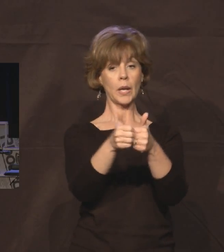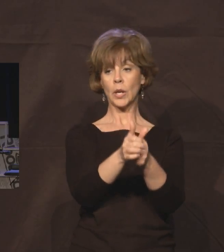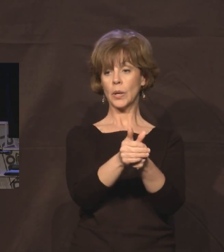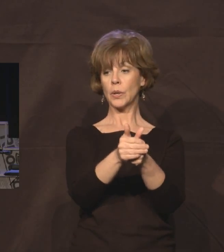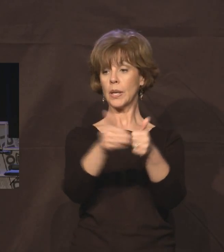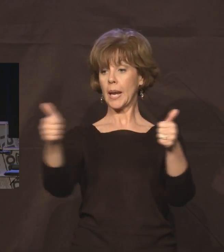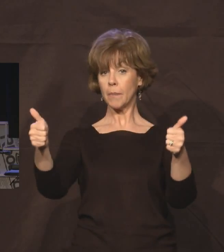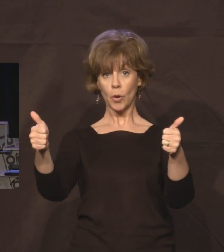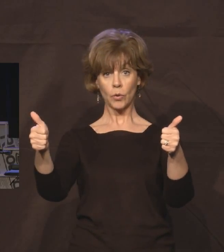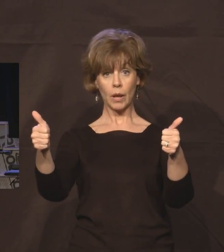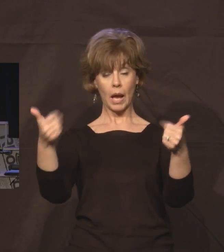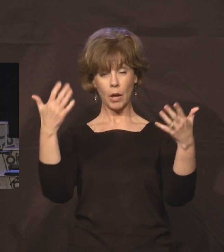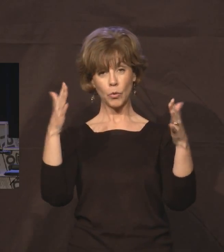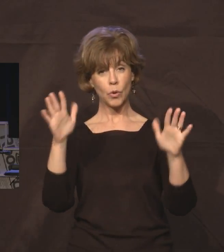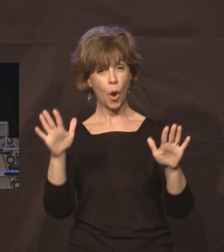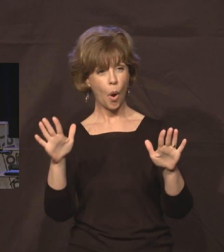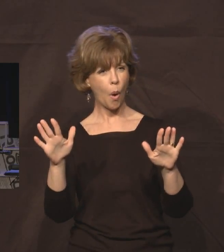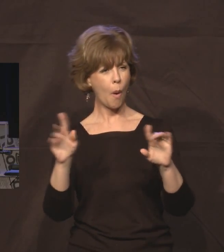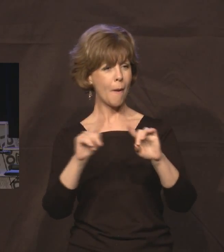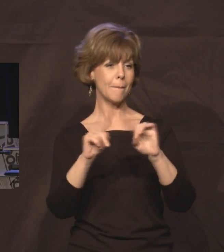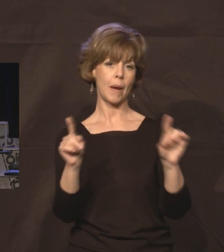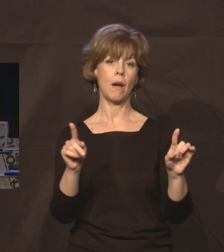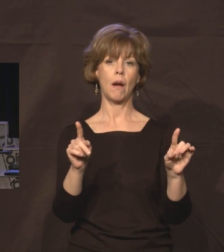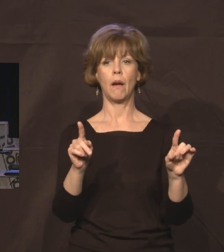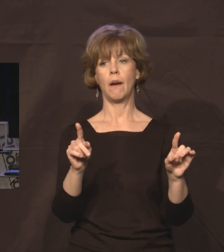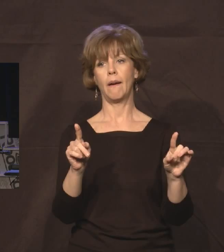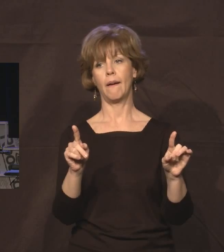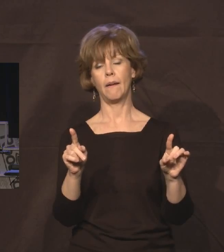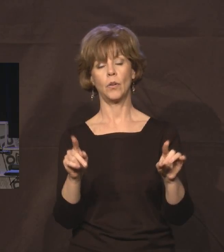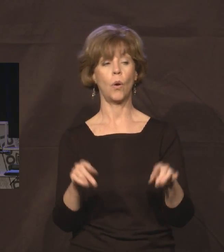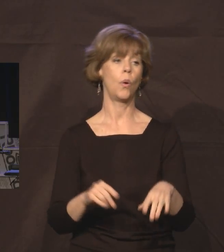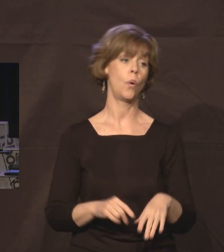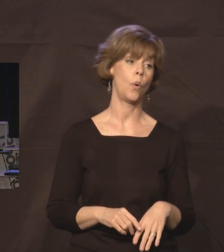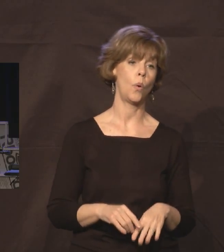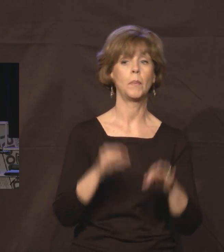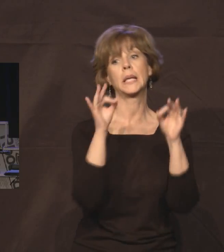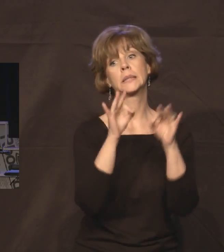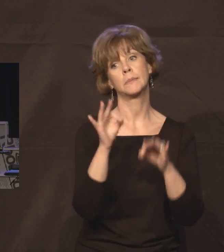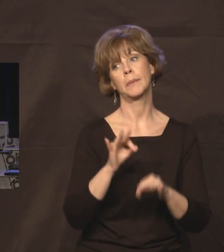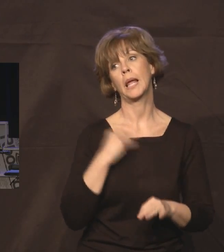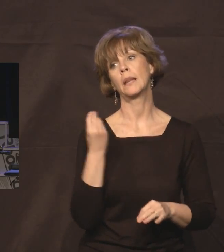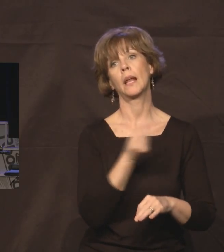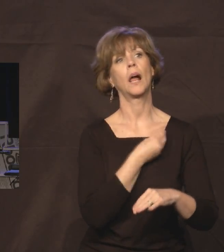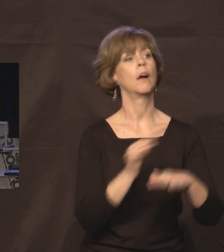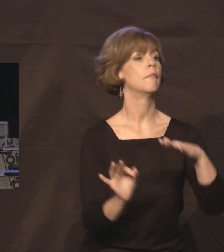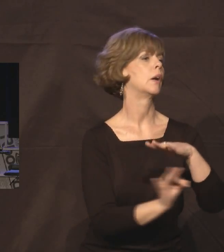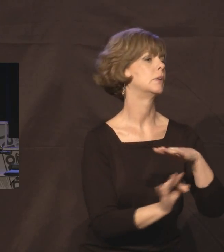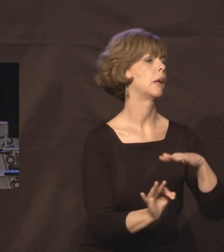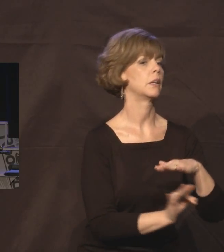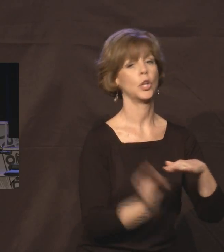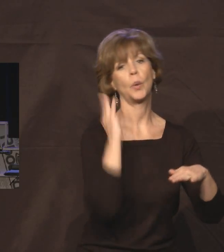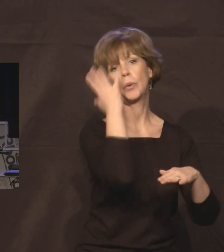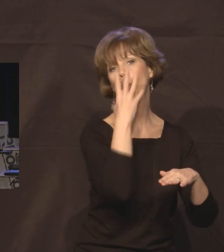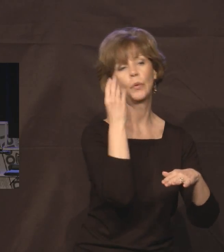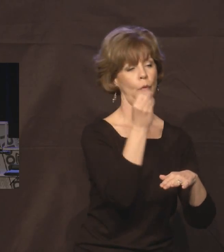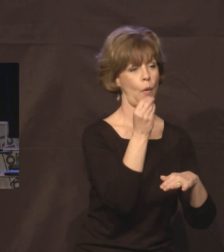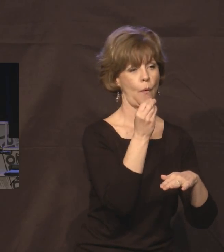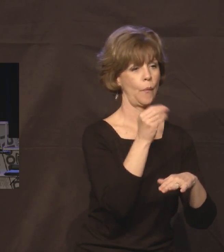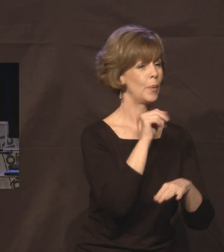know. But no one is going to go, oh, man, let me just tell you, our foundation's beautiful. You don't do